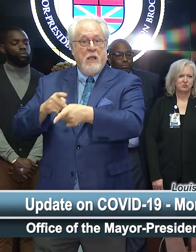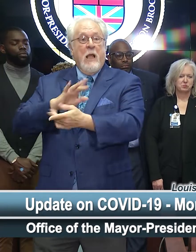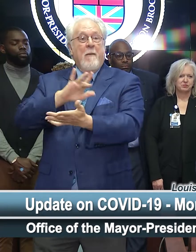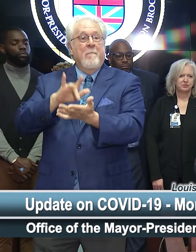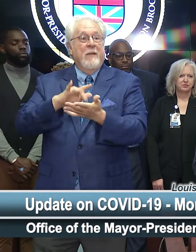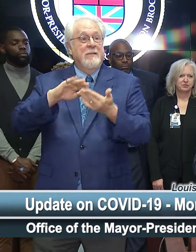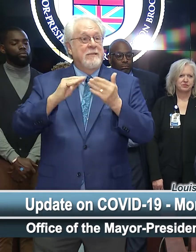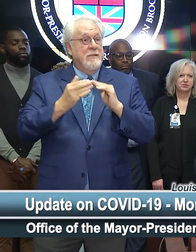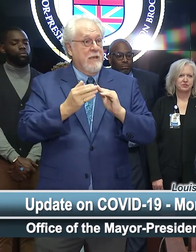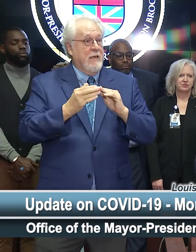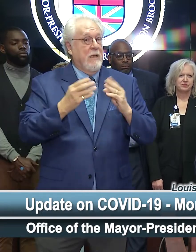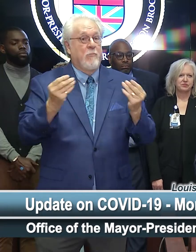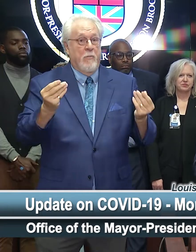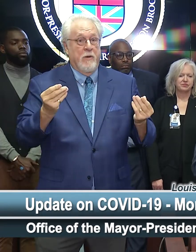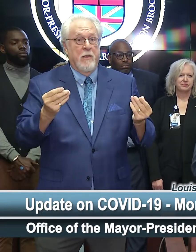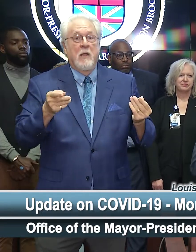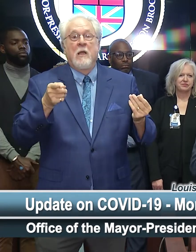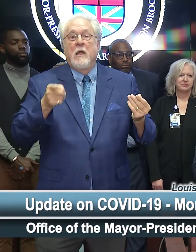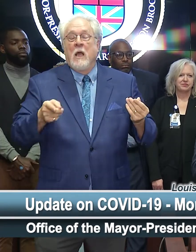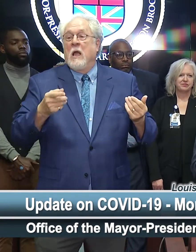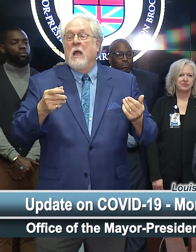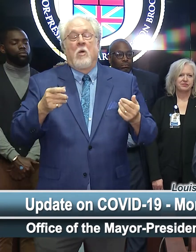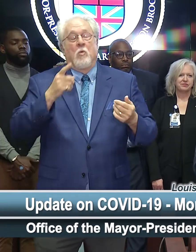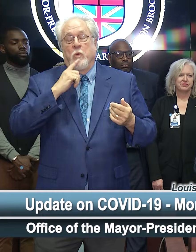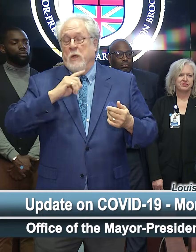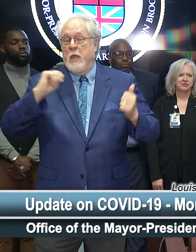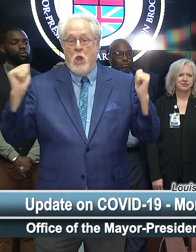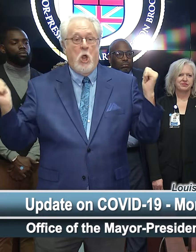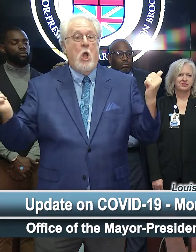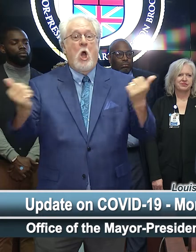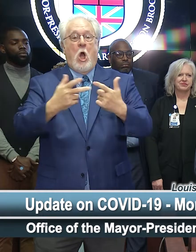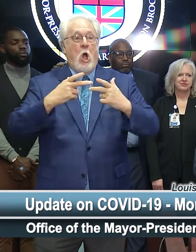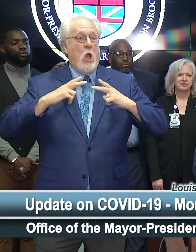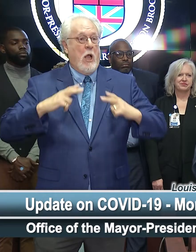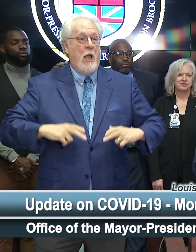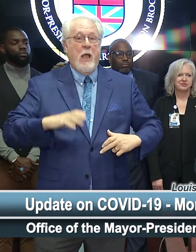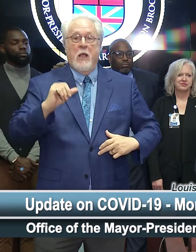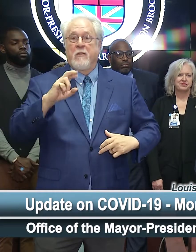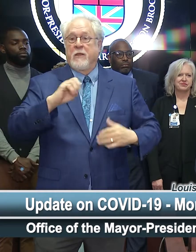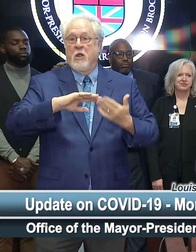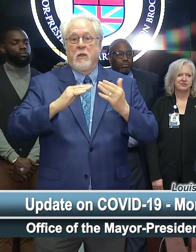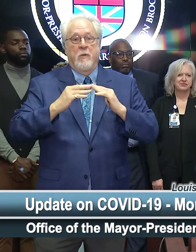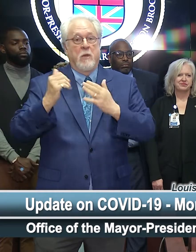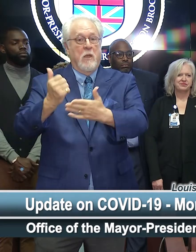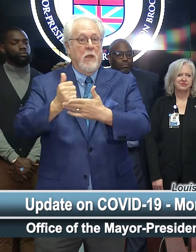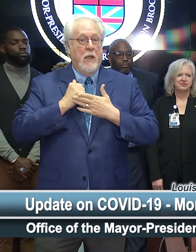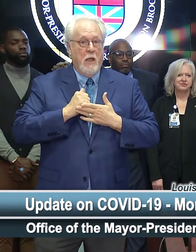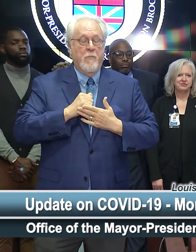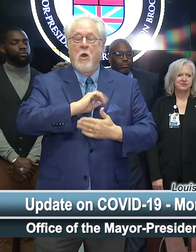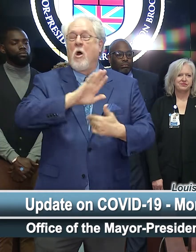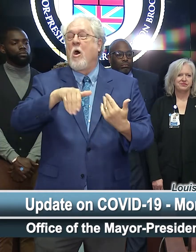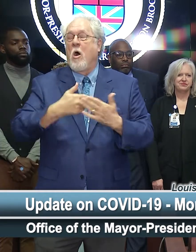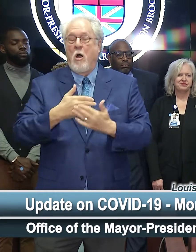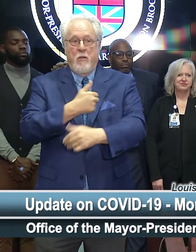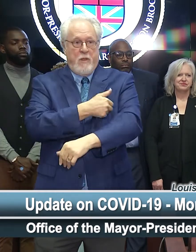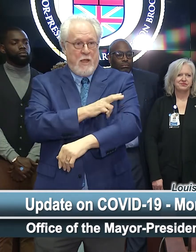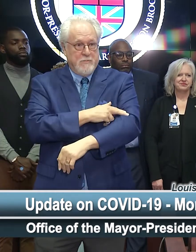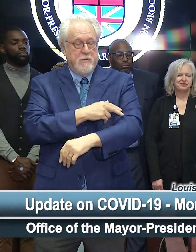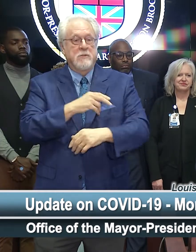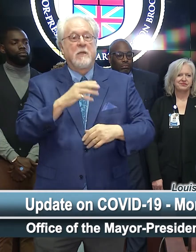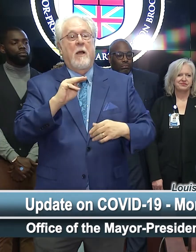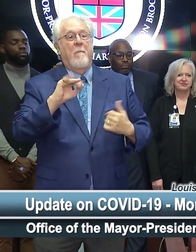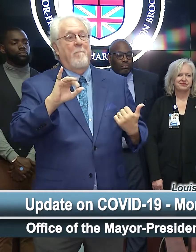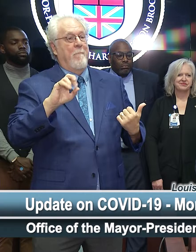Mid-City campus, this has been an effort amongst all of the healthcare community, all of the hospitals and the mayor's office. And so I